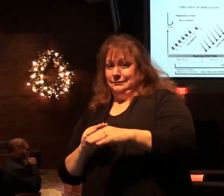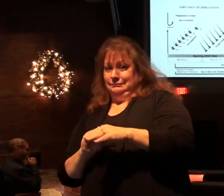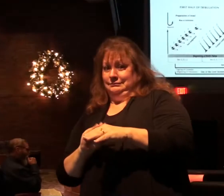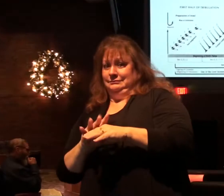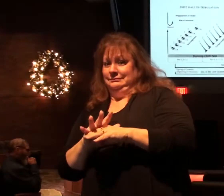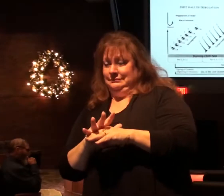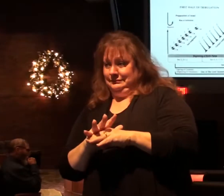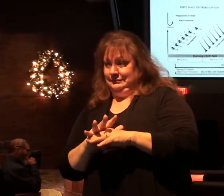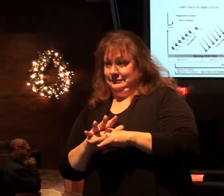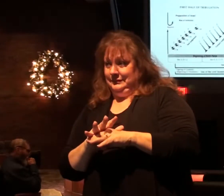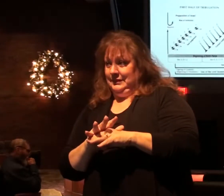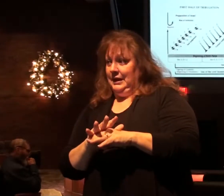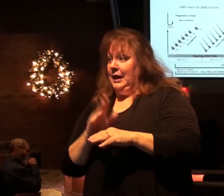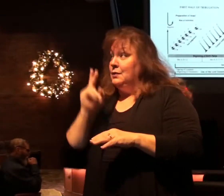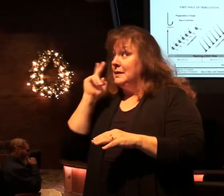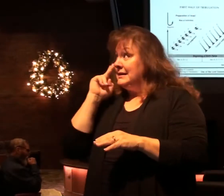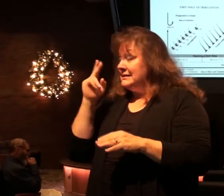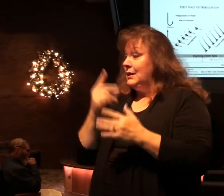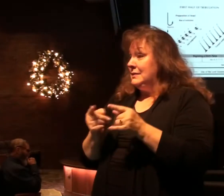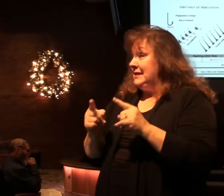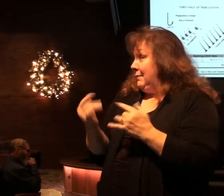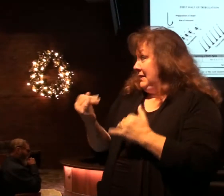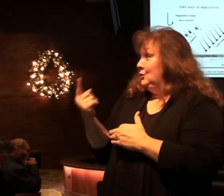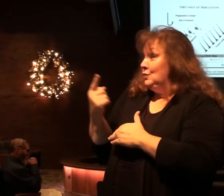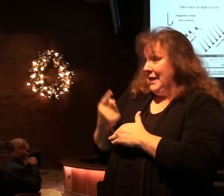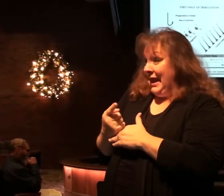for what is going on in the world today, as we'll see.